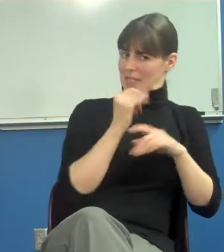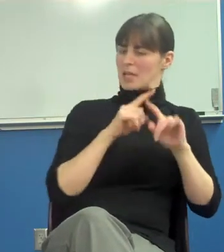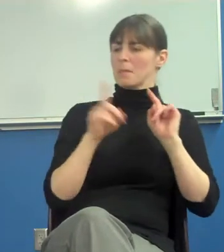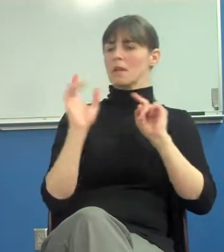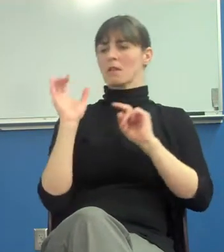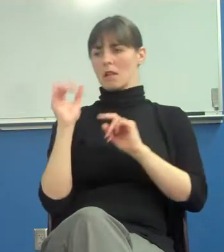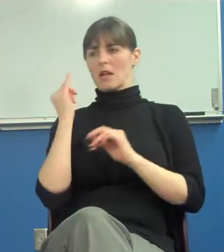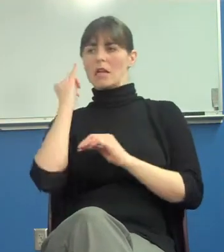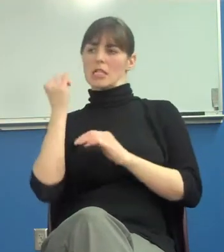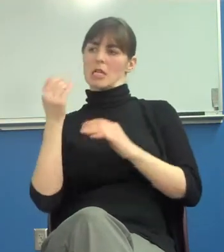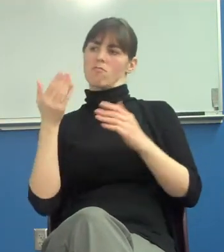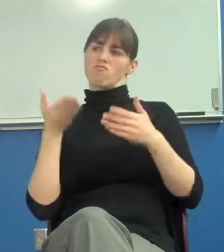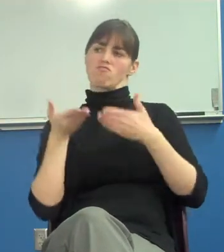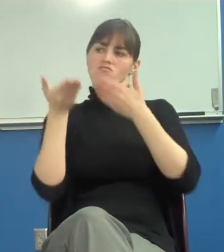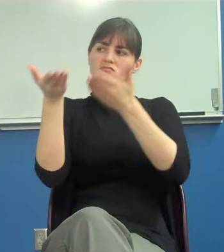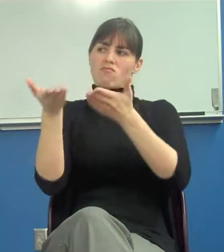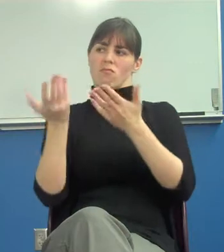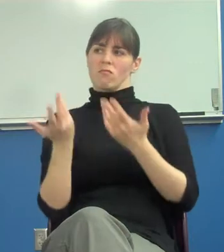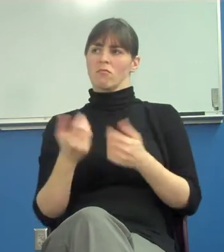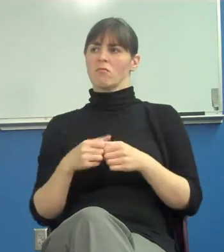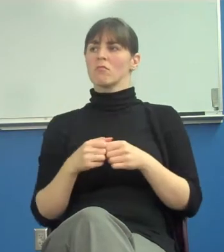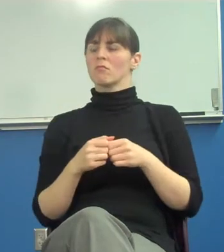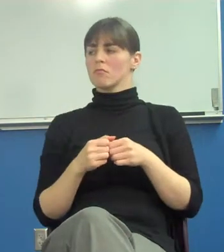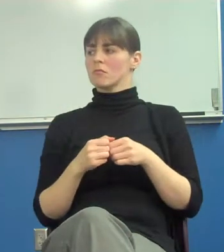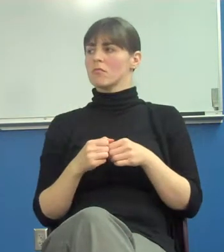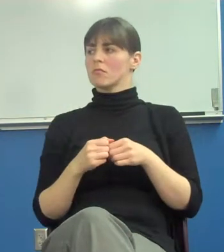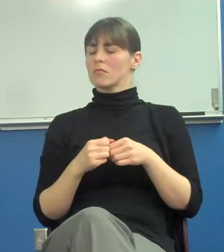something that had been brought up before.